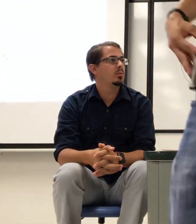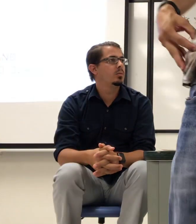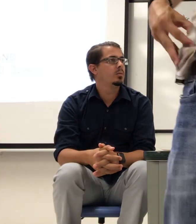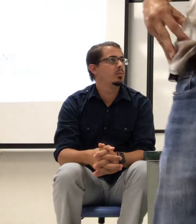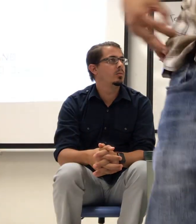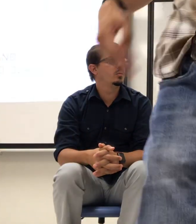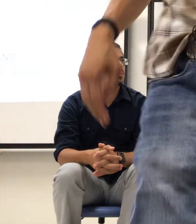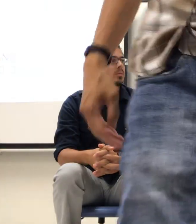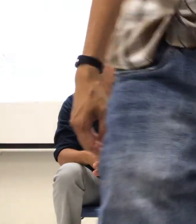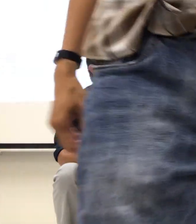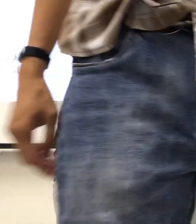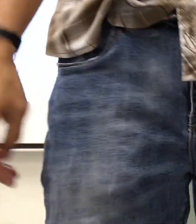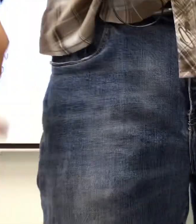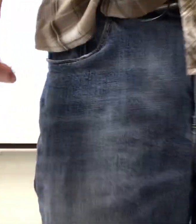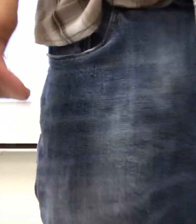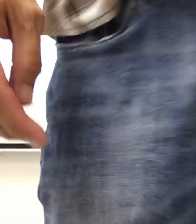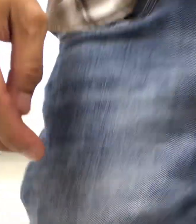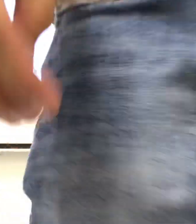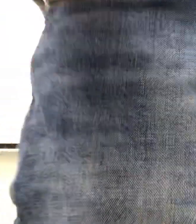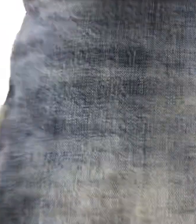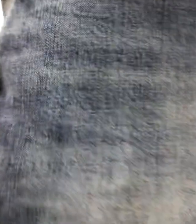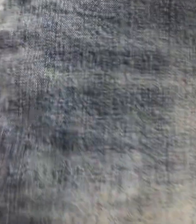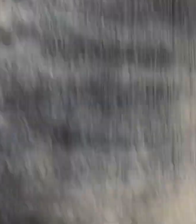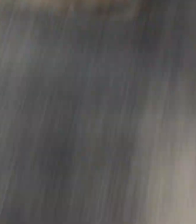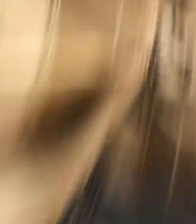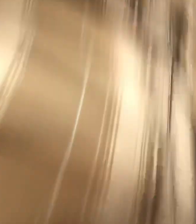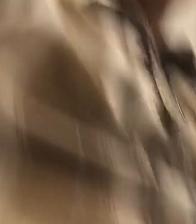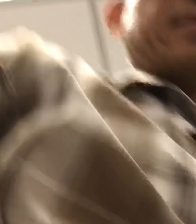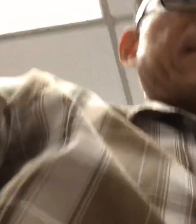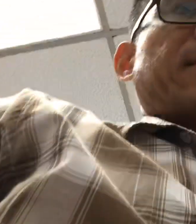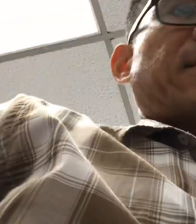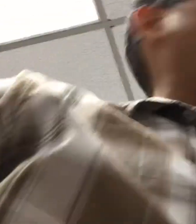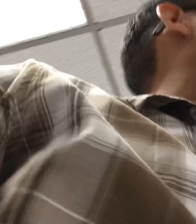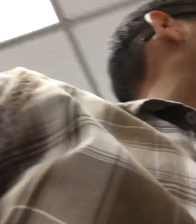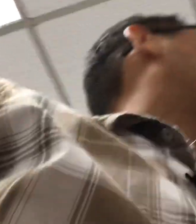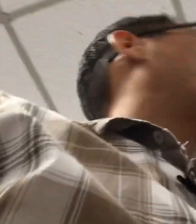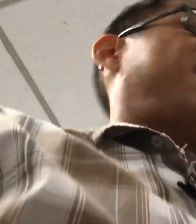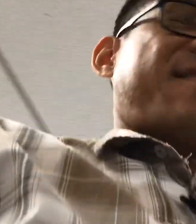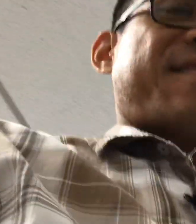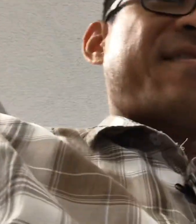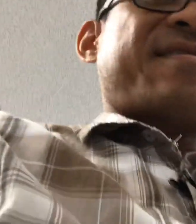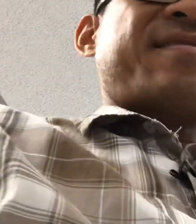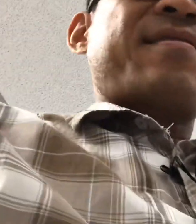And then I'll present the histology slides. Yeah.